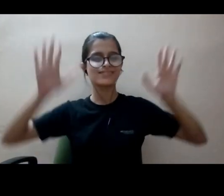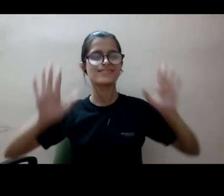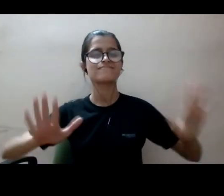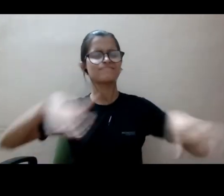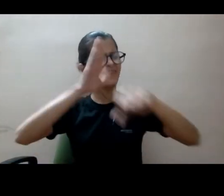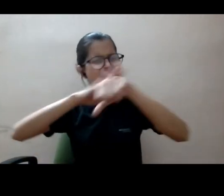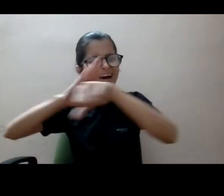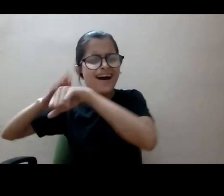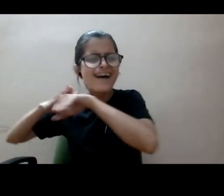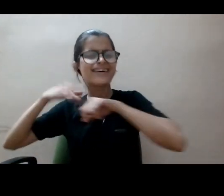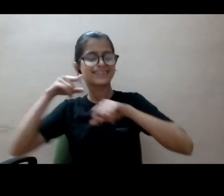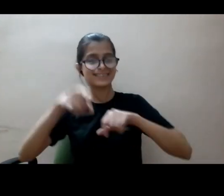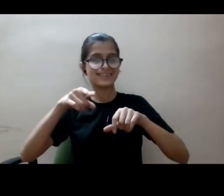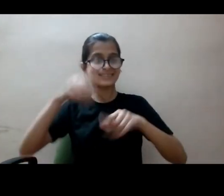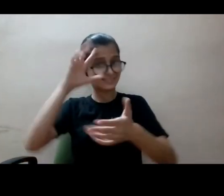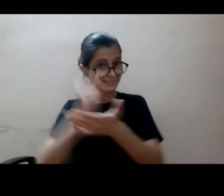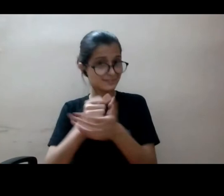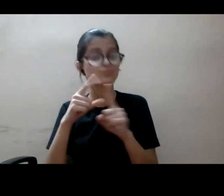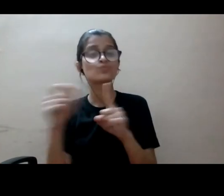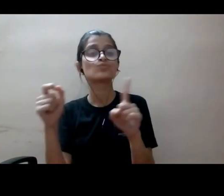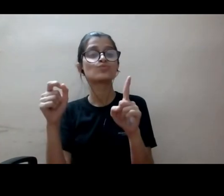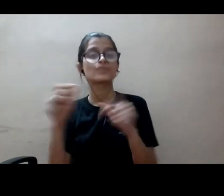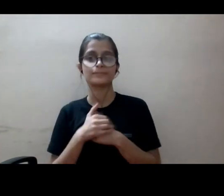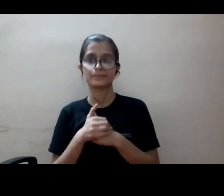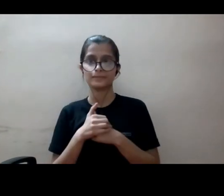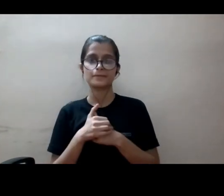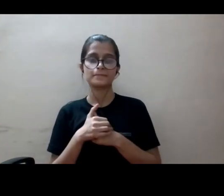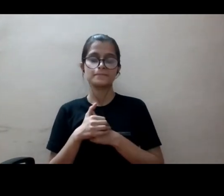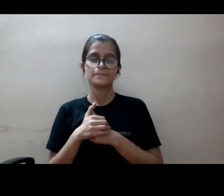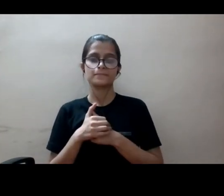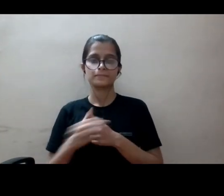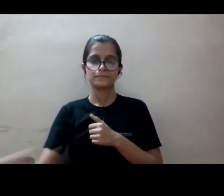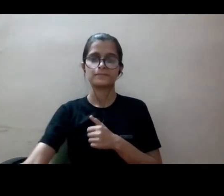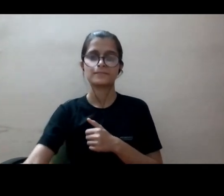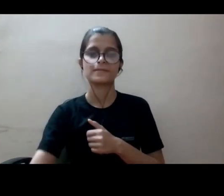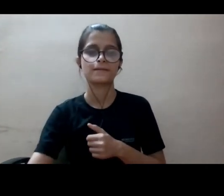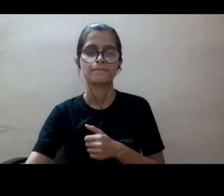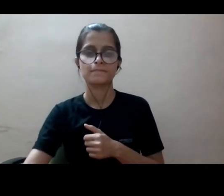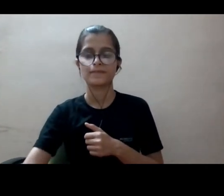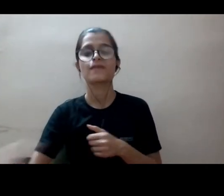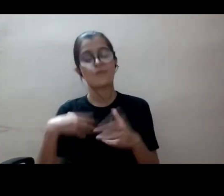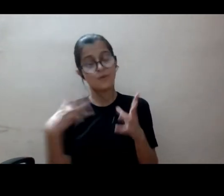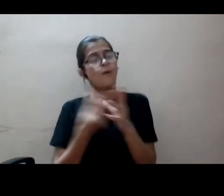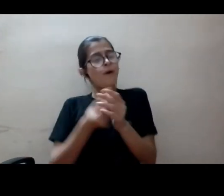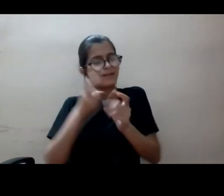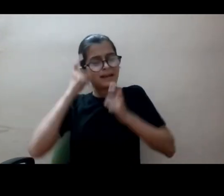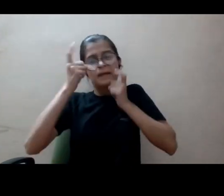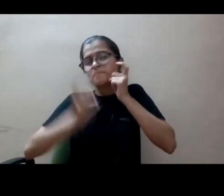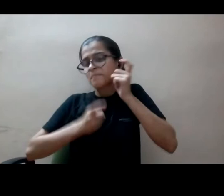just as the sighted do. But he can't imagine that. He can't imagine that.